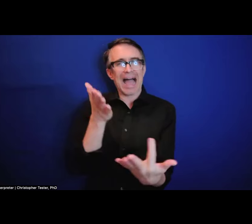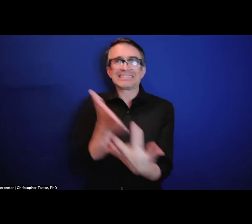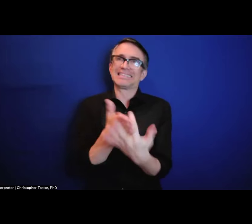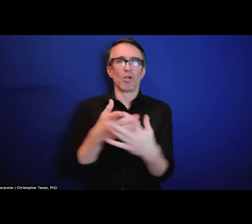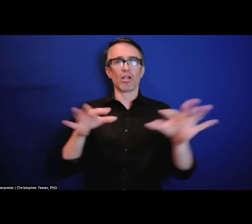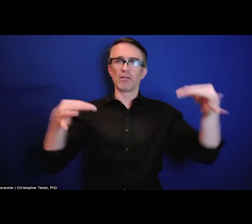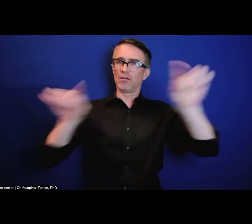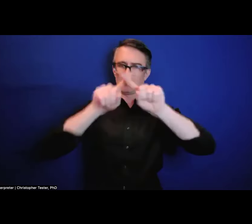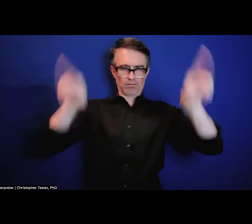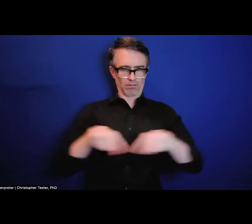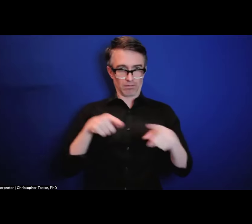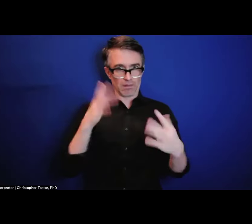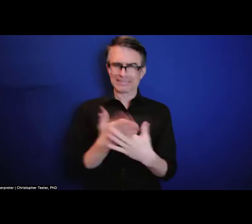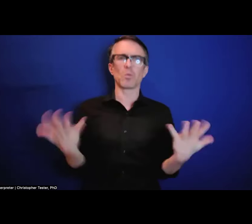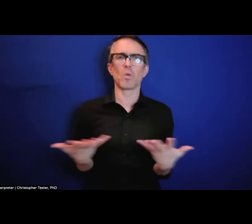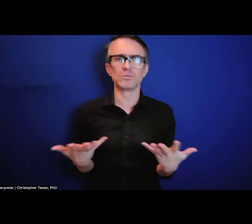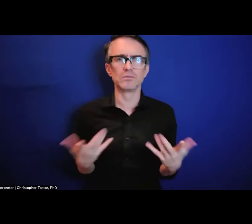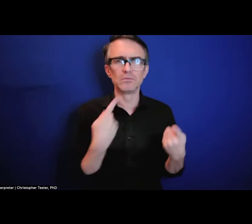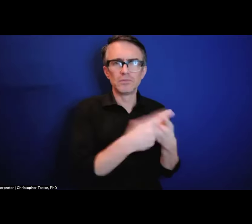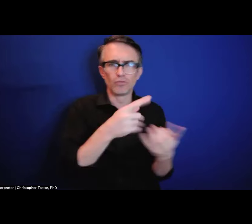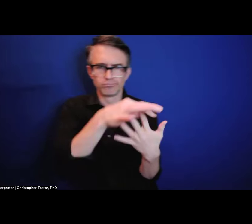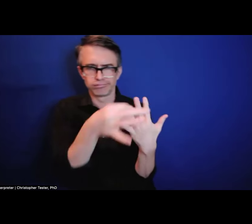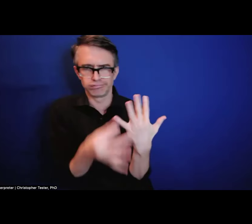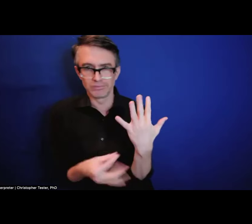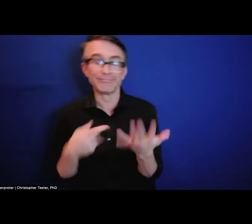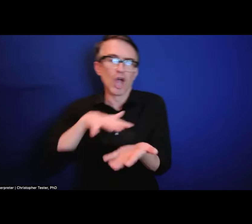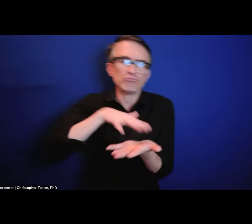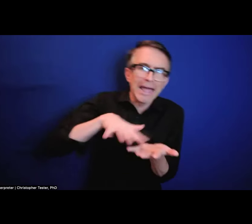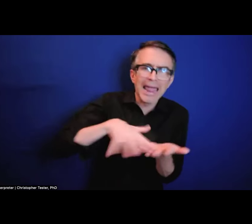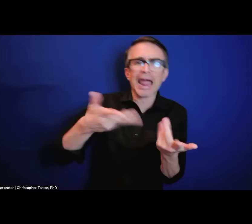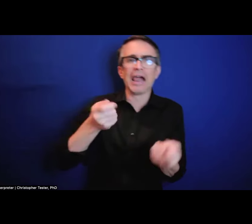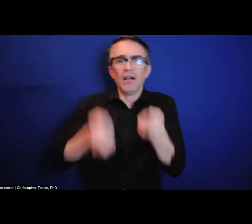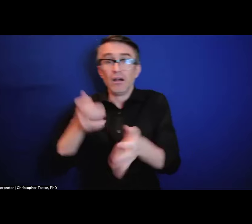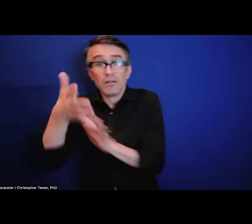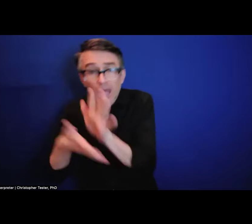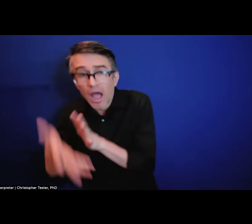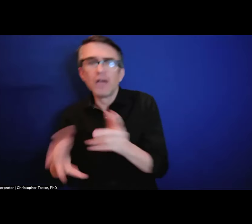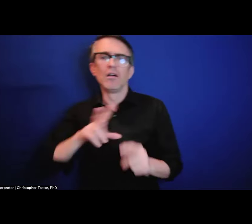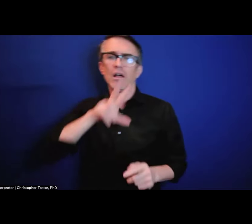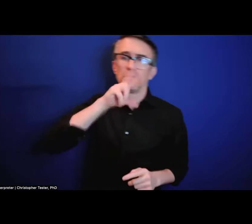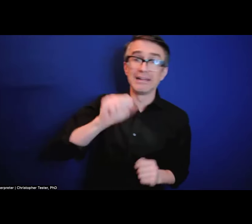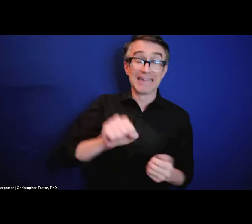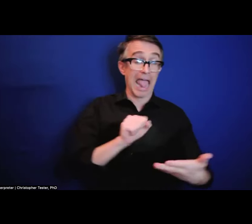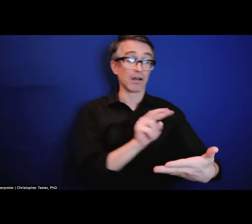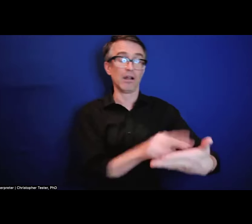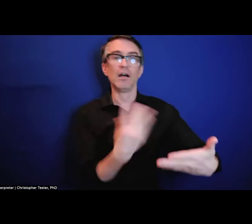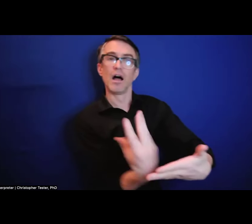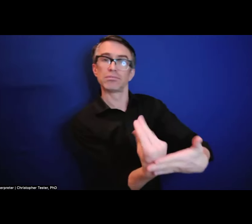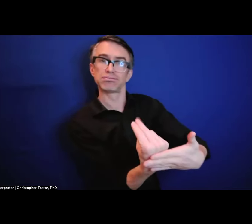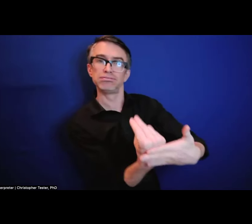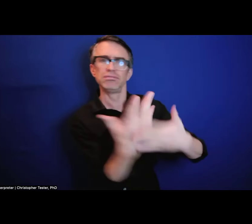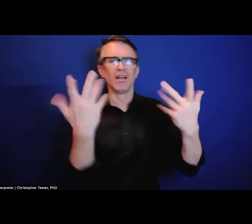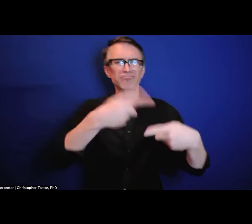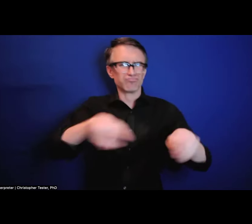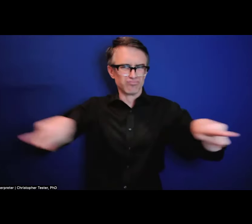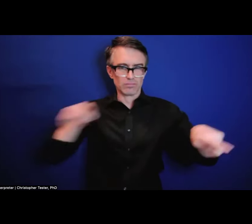the design of the project. As I close, we know that there is so much more to be done in order for us to